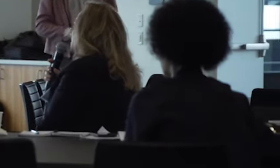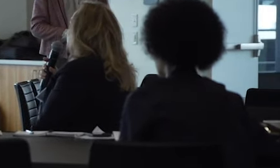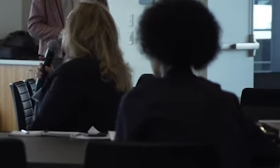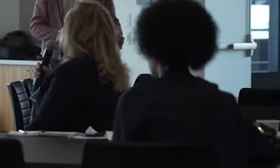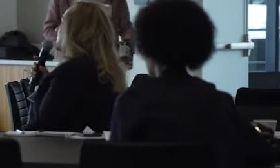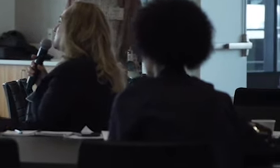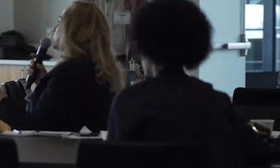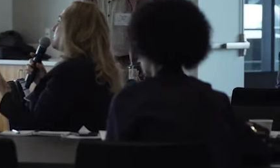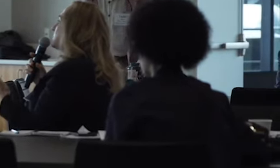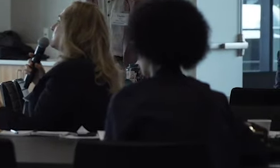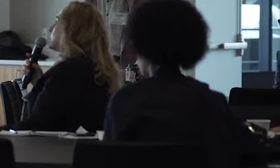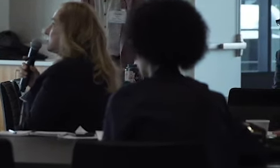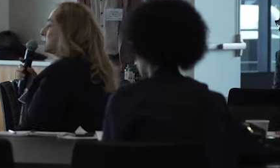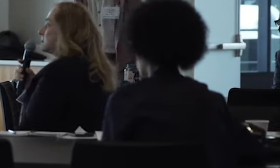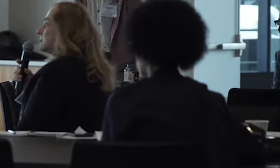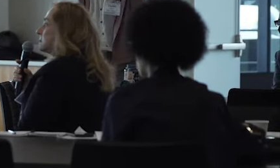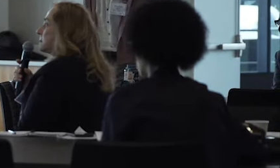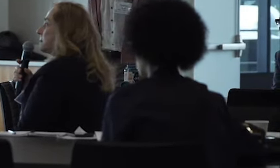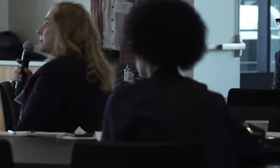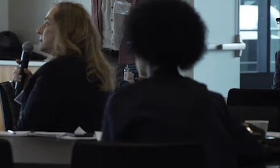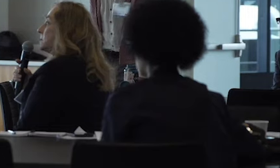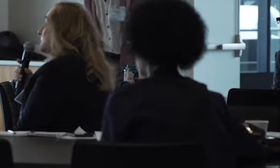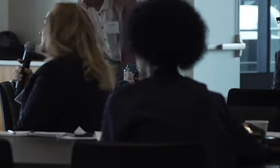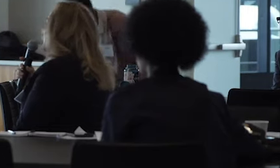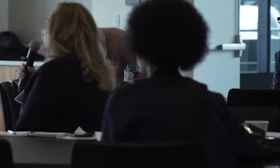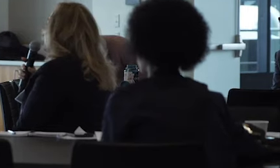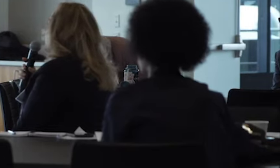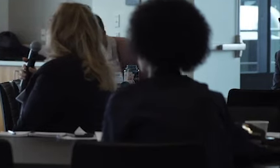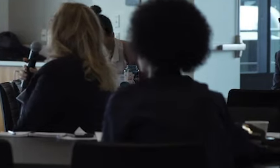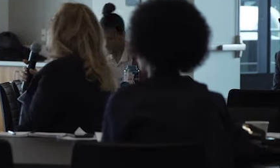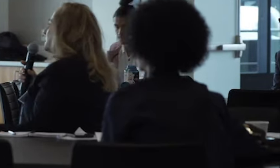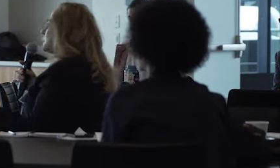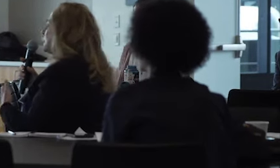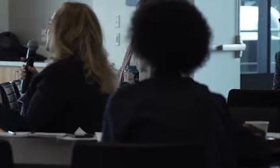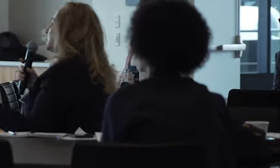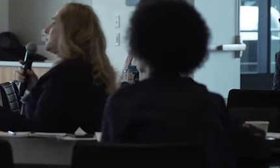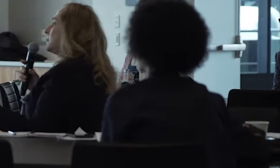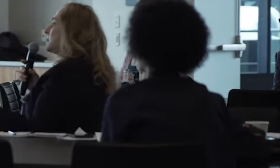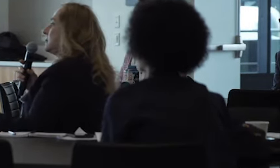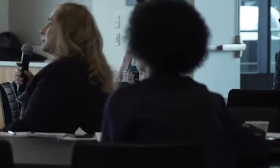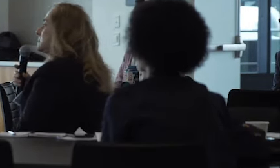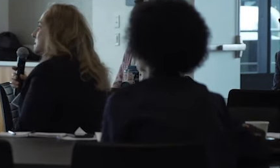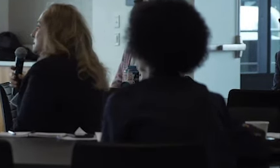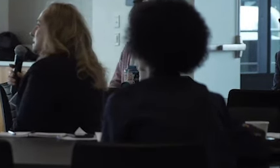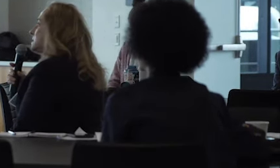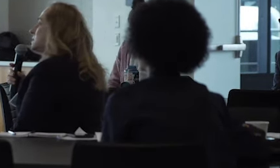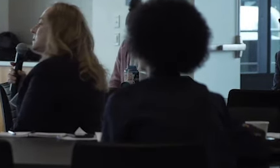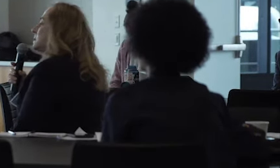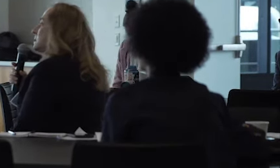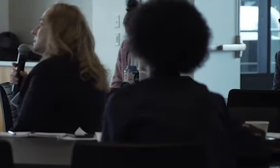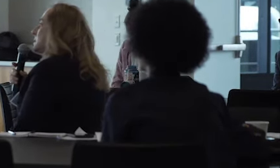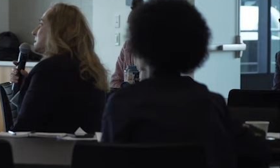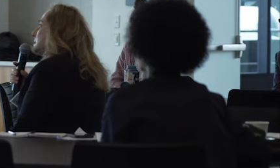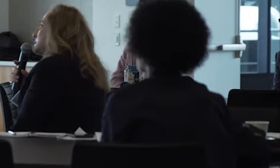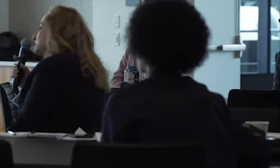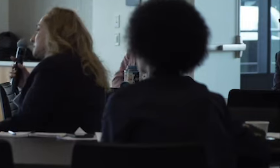usage in San Francisco has dropped severely. I mean, just severely. And it's not people coming and going. I just think it's fear. And